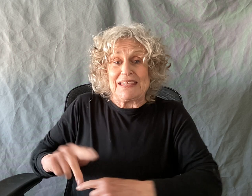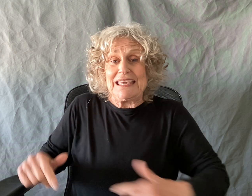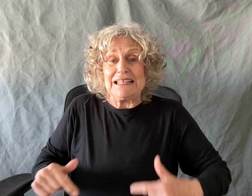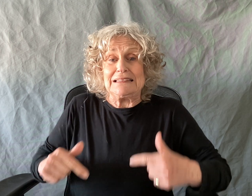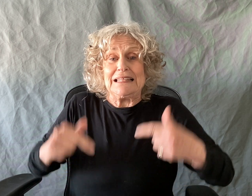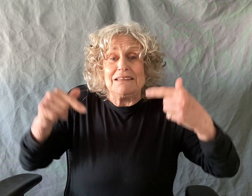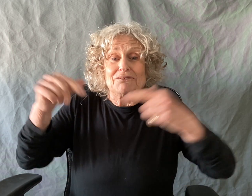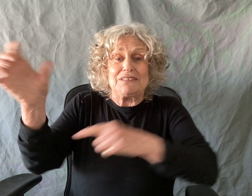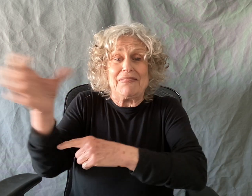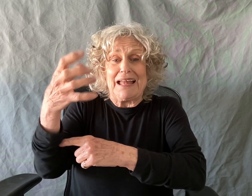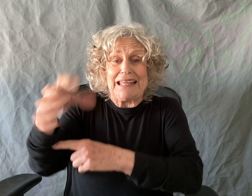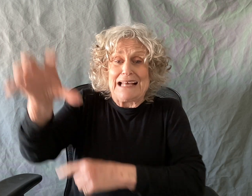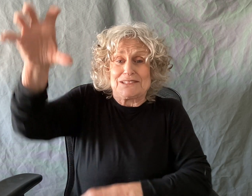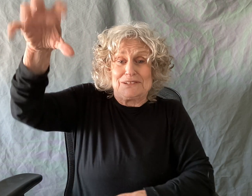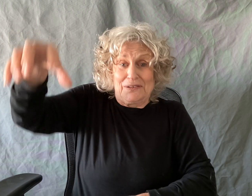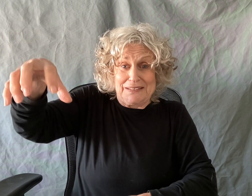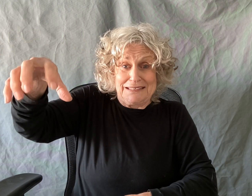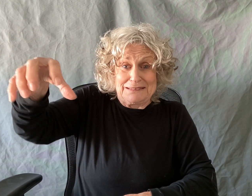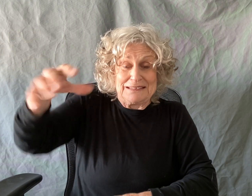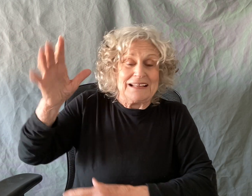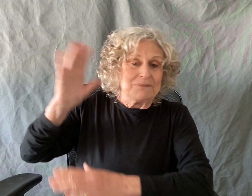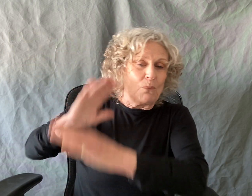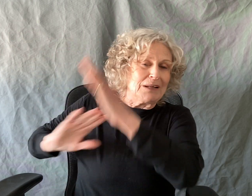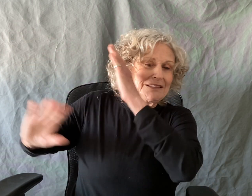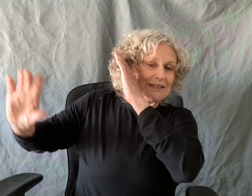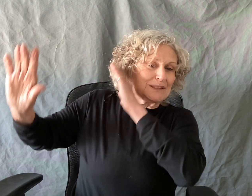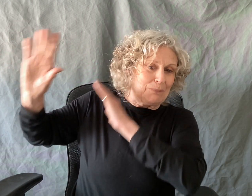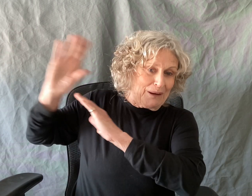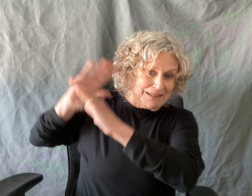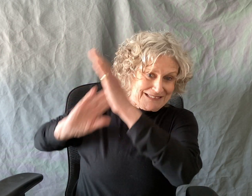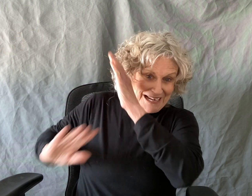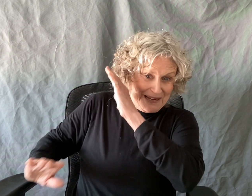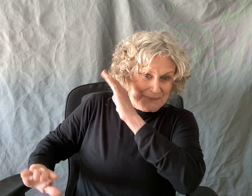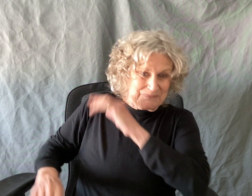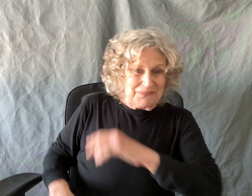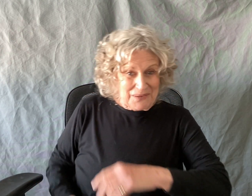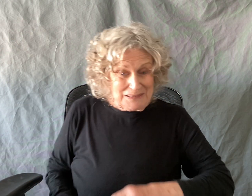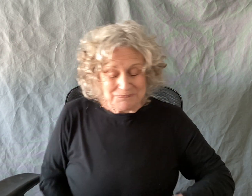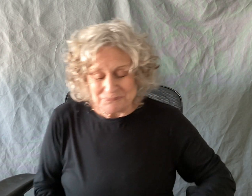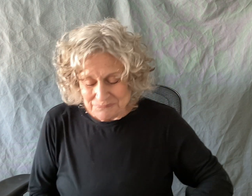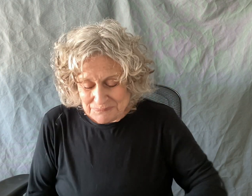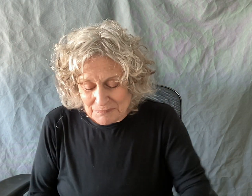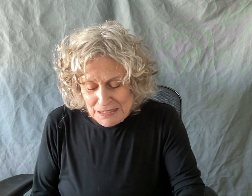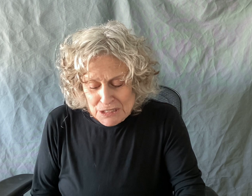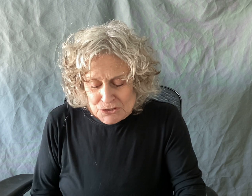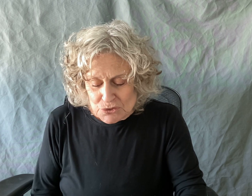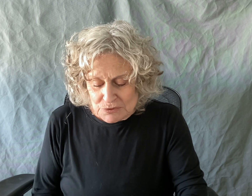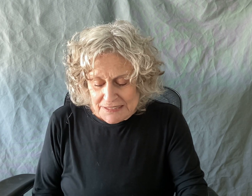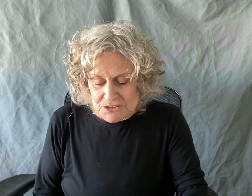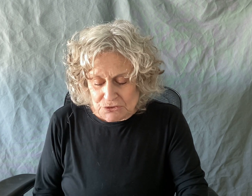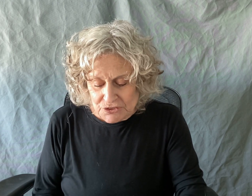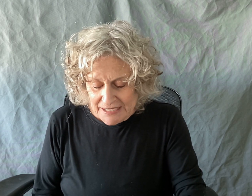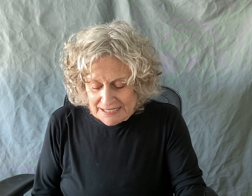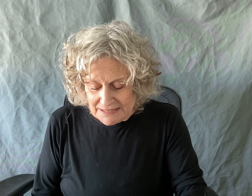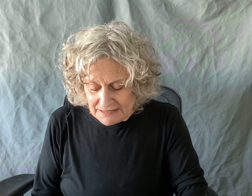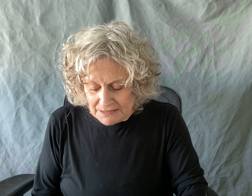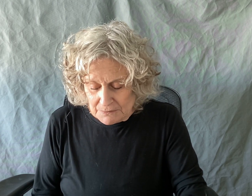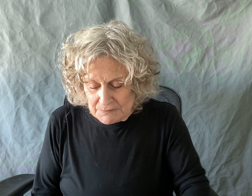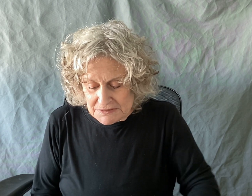king lived in that castle on the hill. Once upon a time, okay? So let's look at some